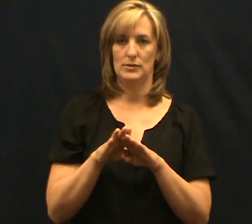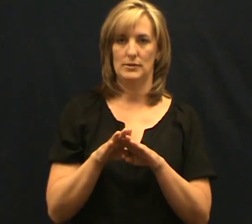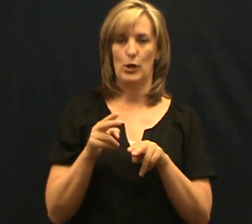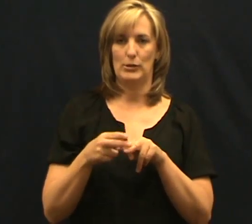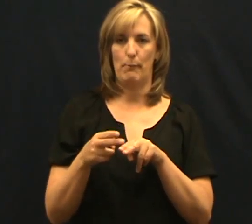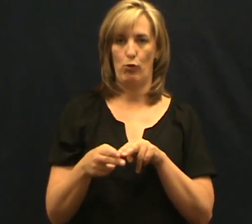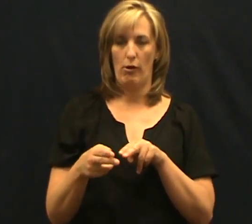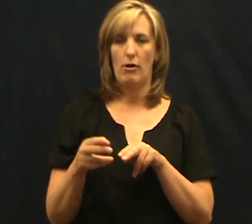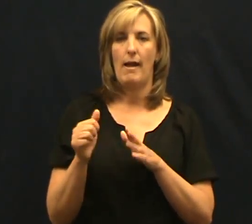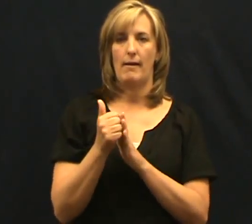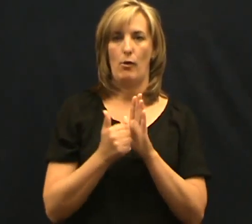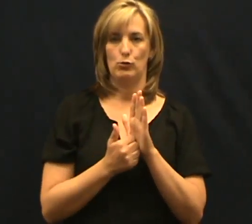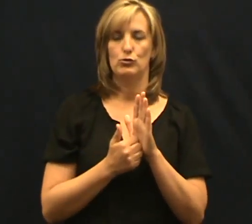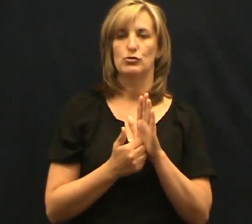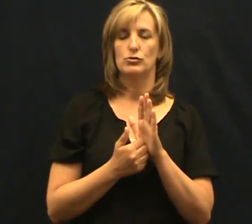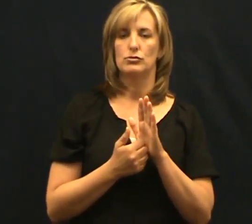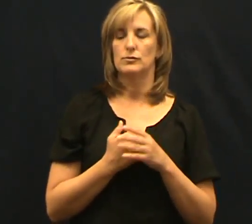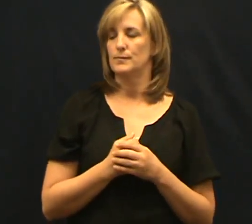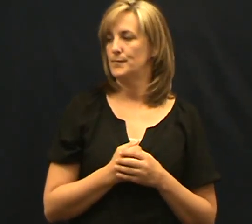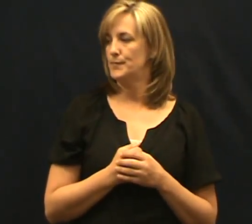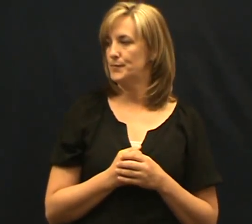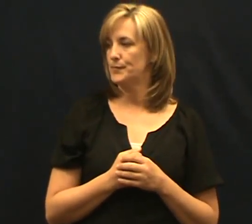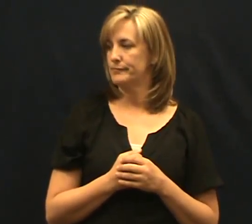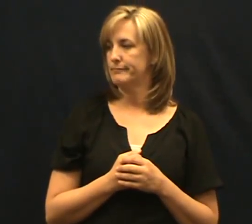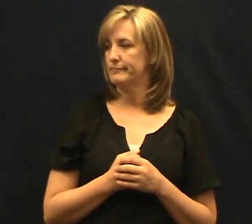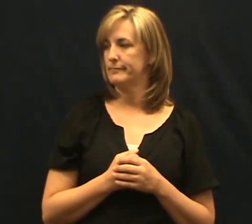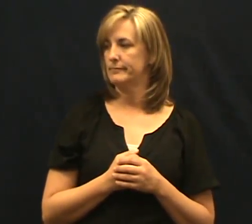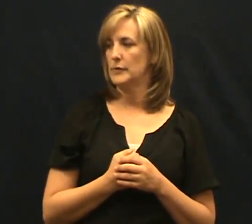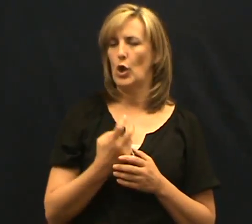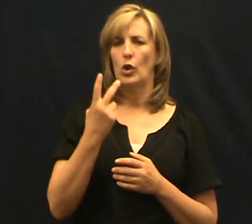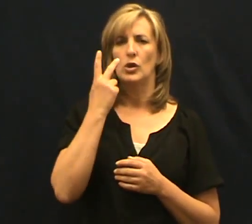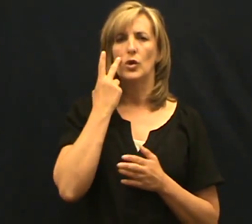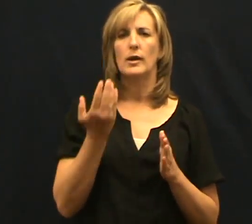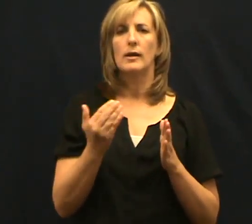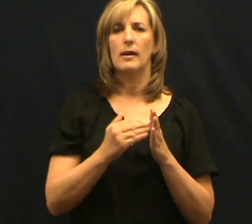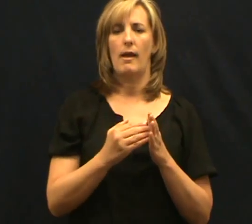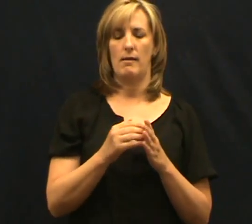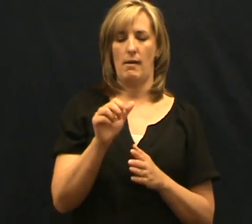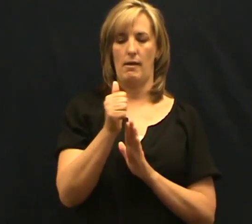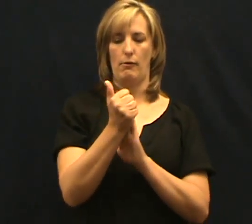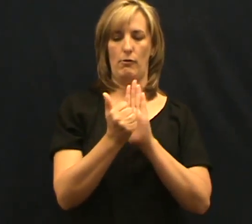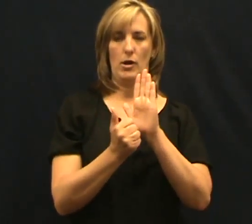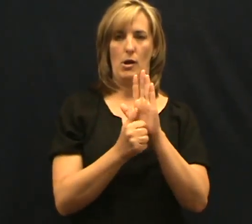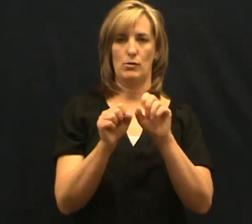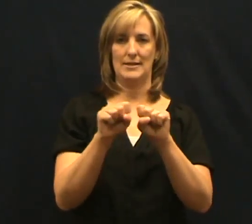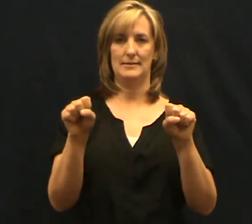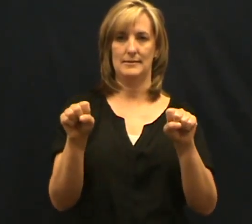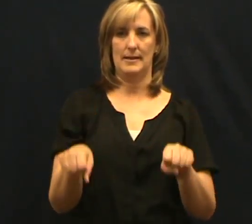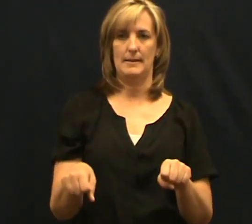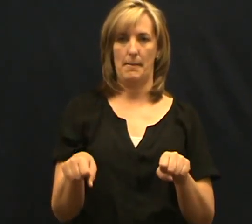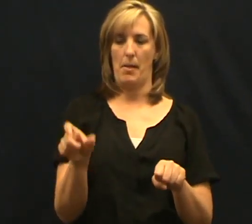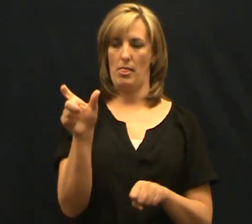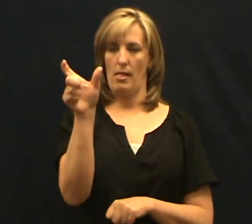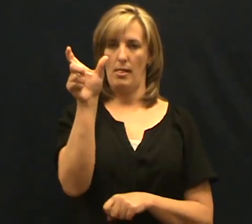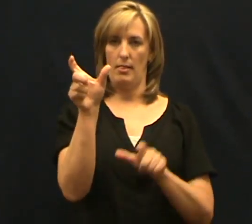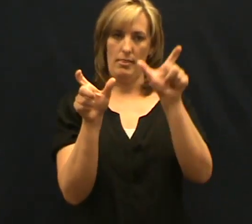the timing of our accounting system on the left-hand column here. Every day we record transactions,